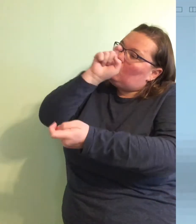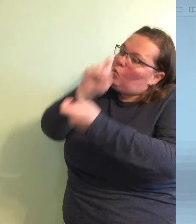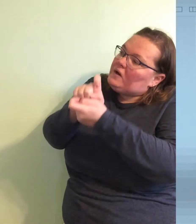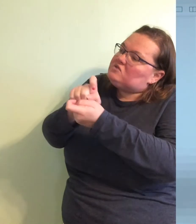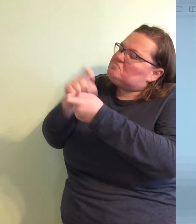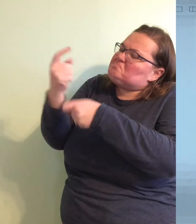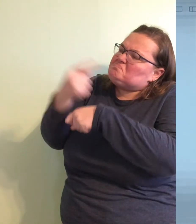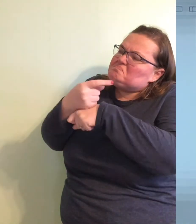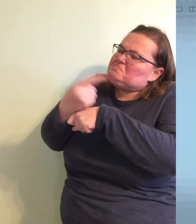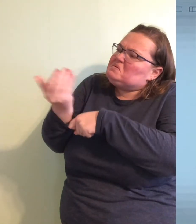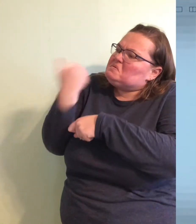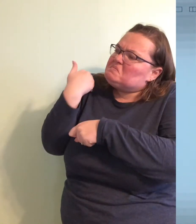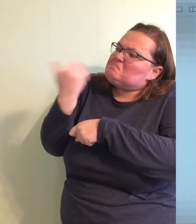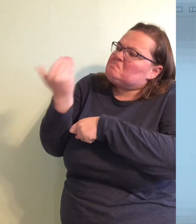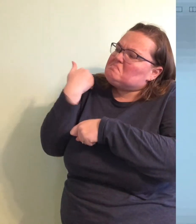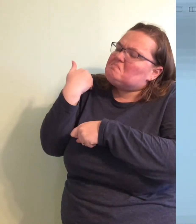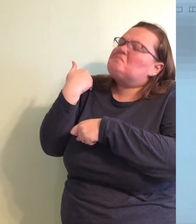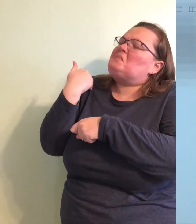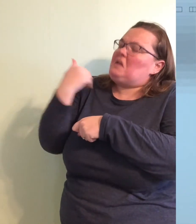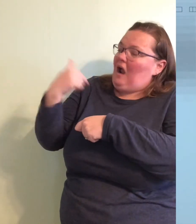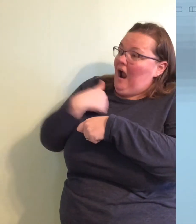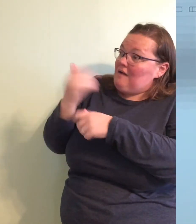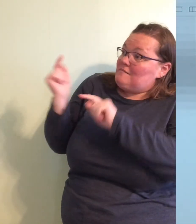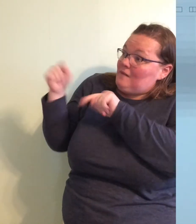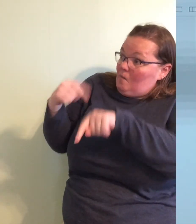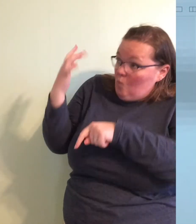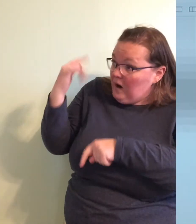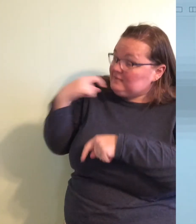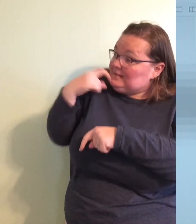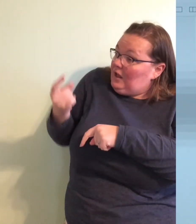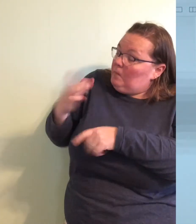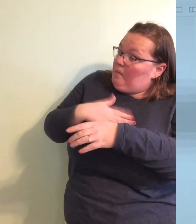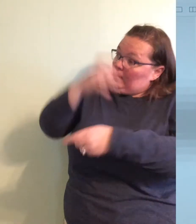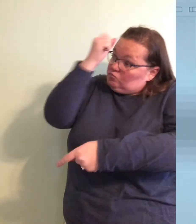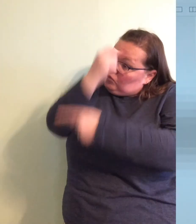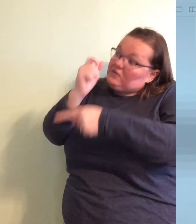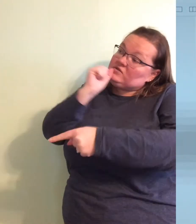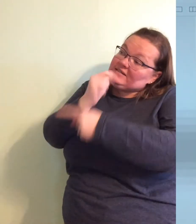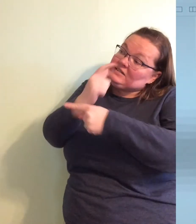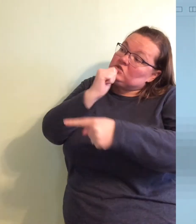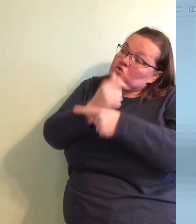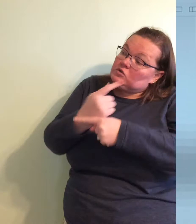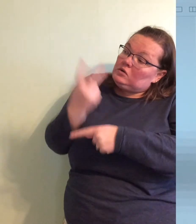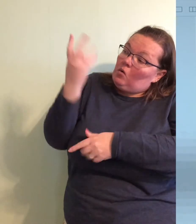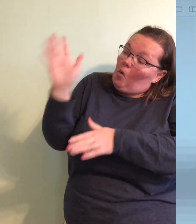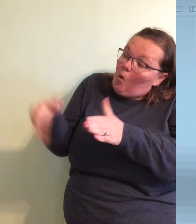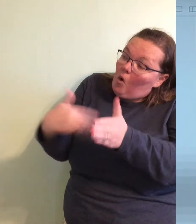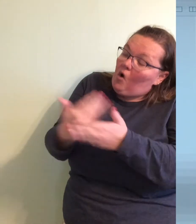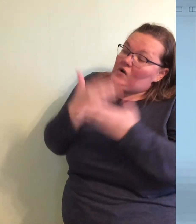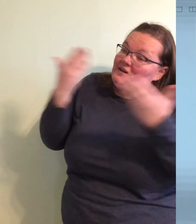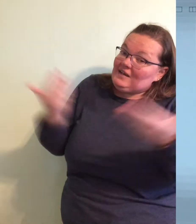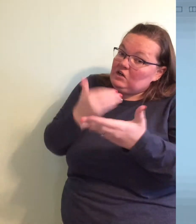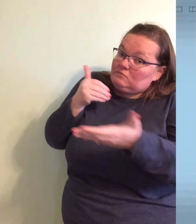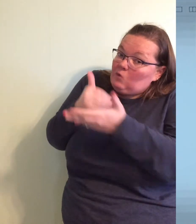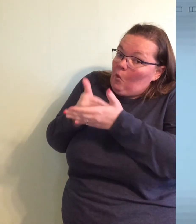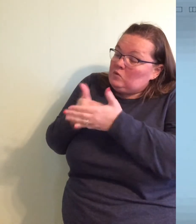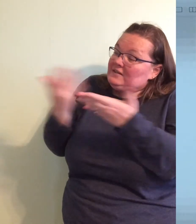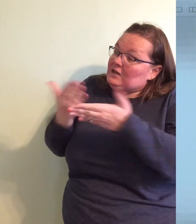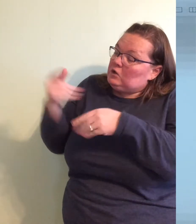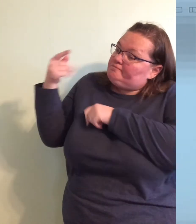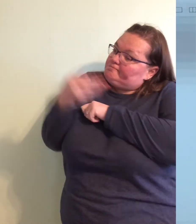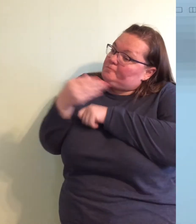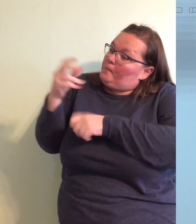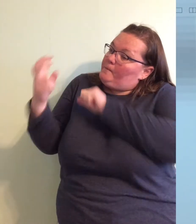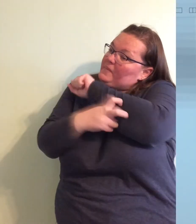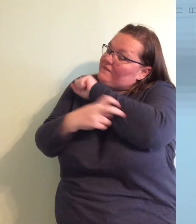met in the wood the other day. I've come to bring her news that my brother and sisters are now in Narnia, quite close, in the beaver's